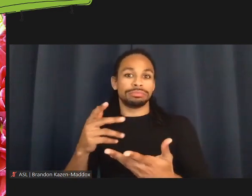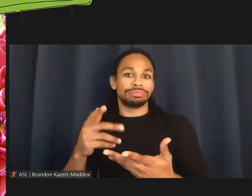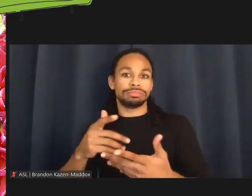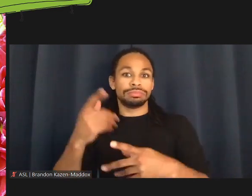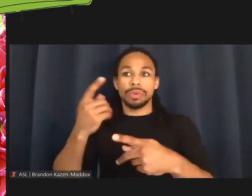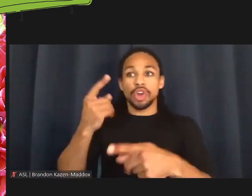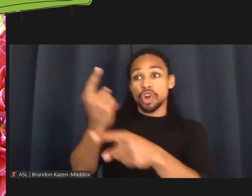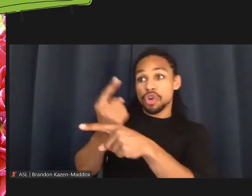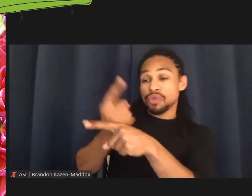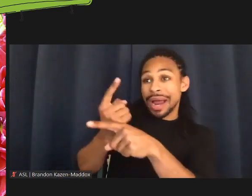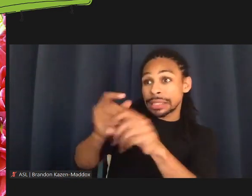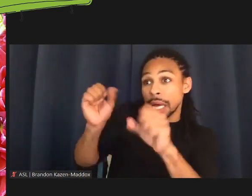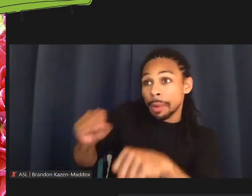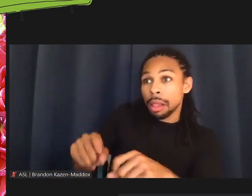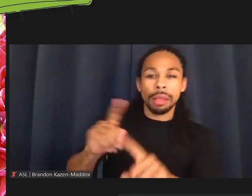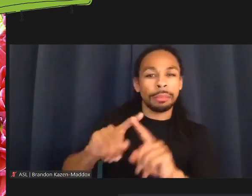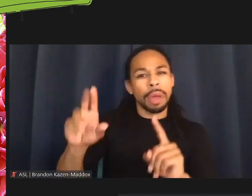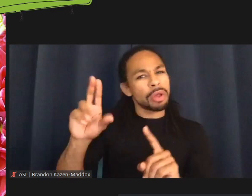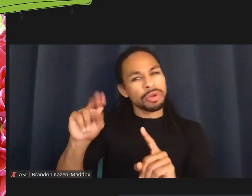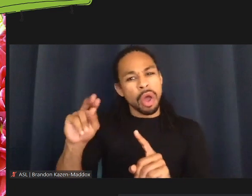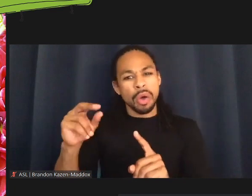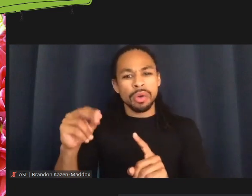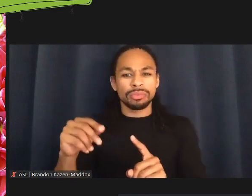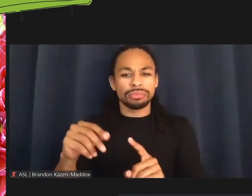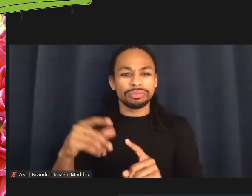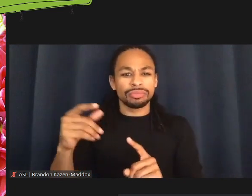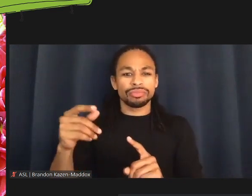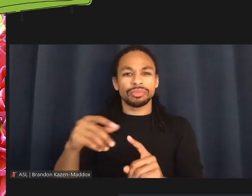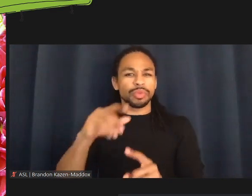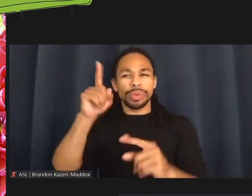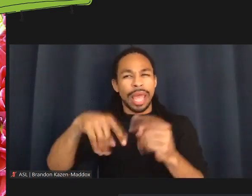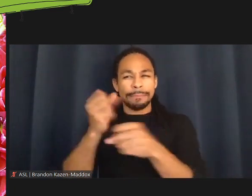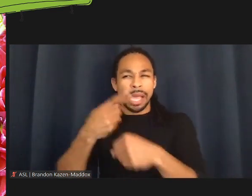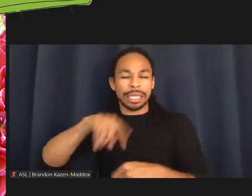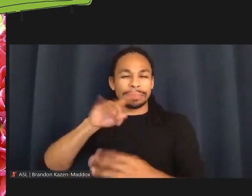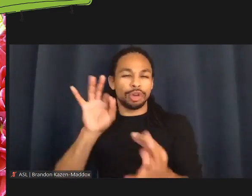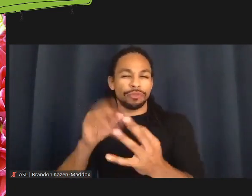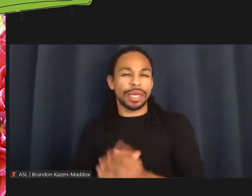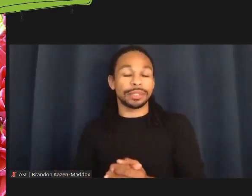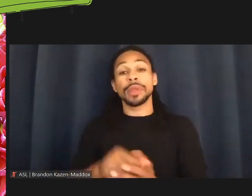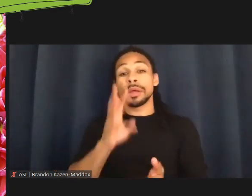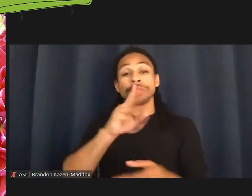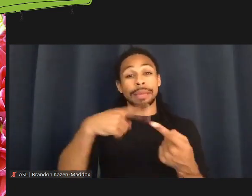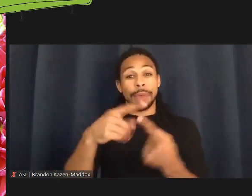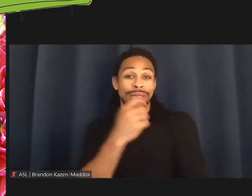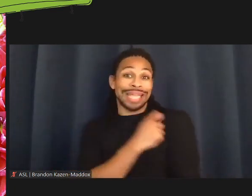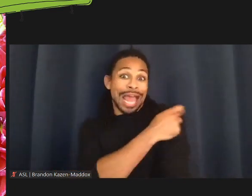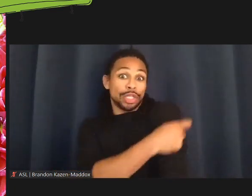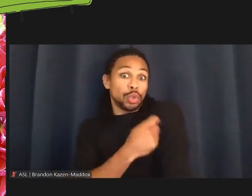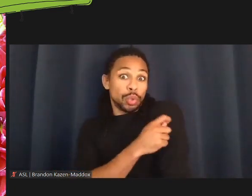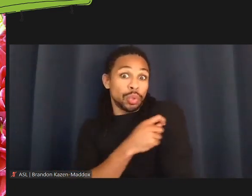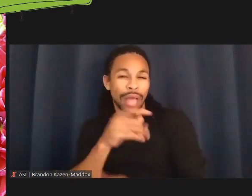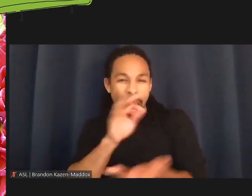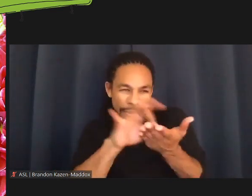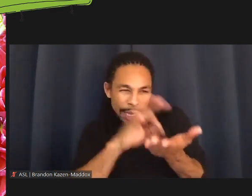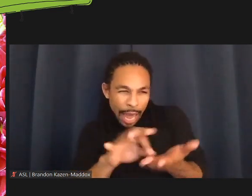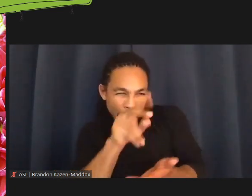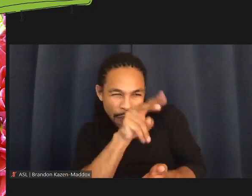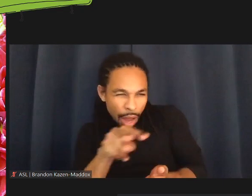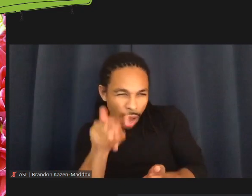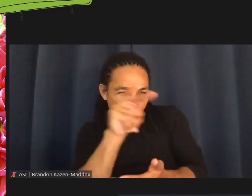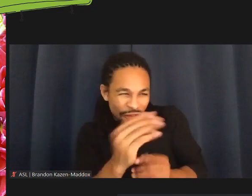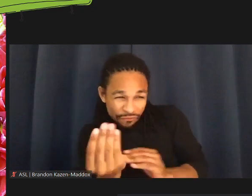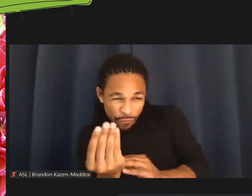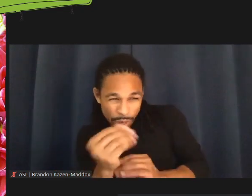Kim Adonisio poem about tattoos and ask you how many you have, although I count 14 every time you doze, and as your spit, the